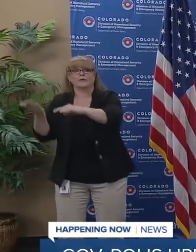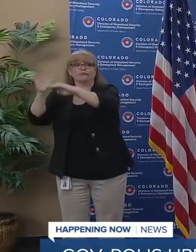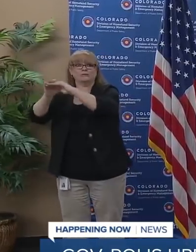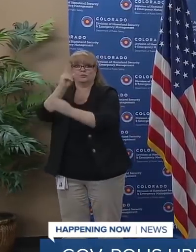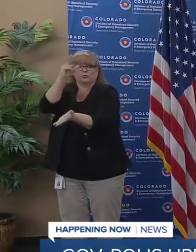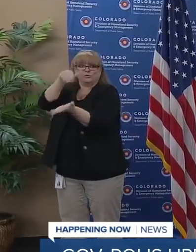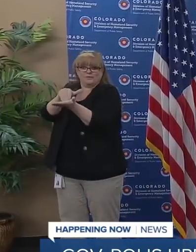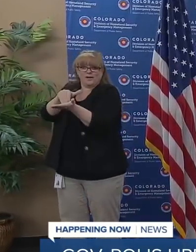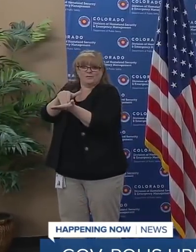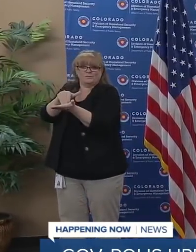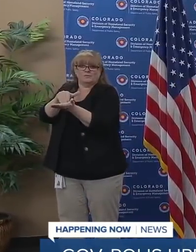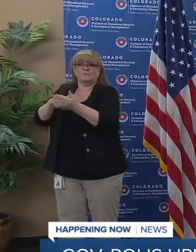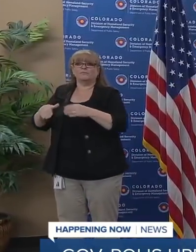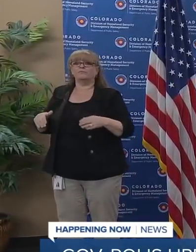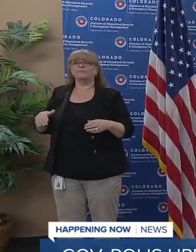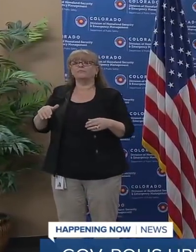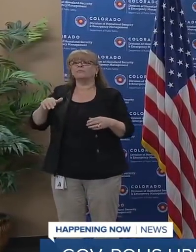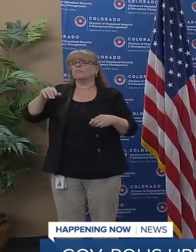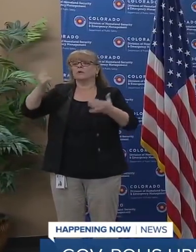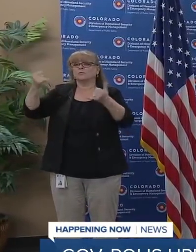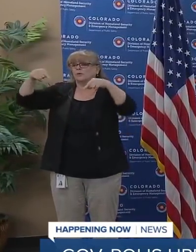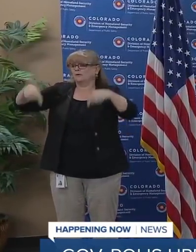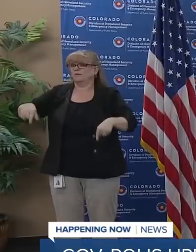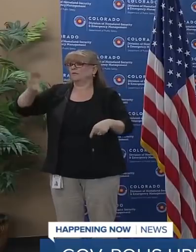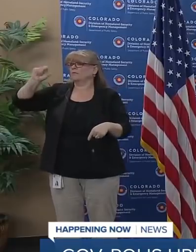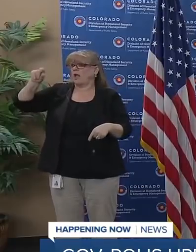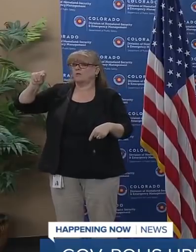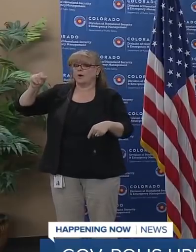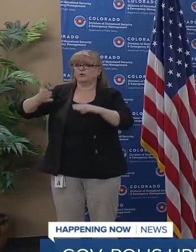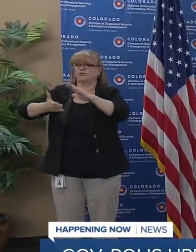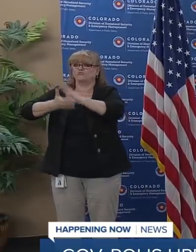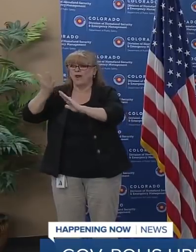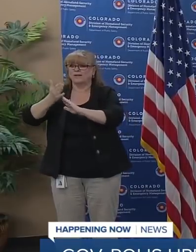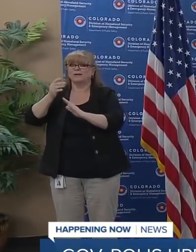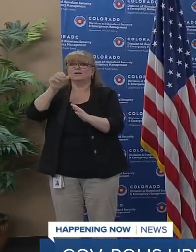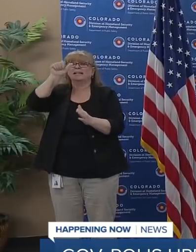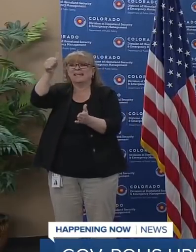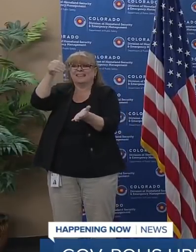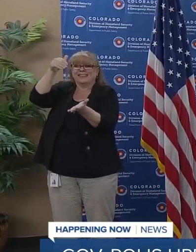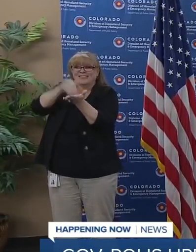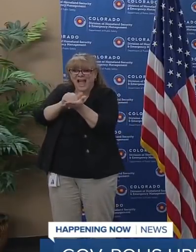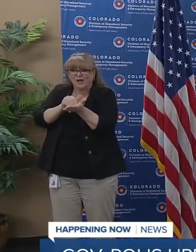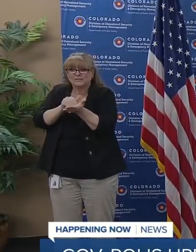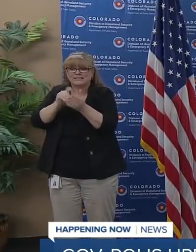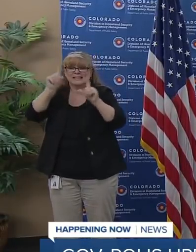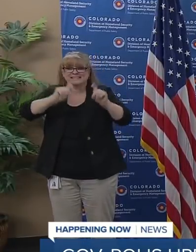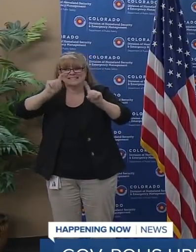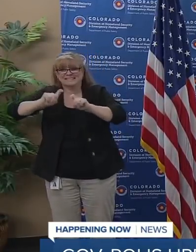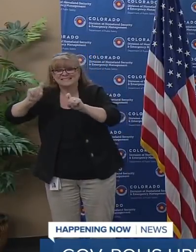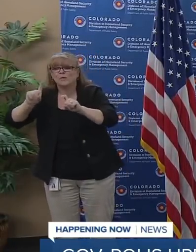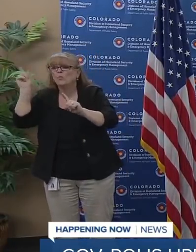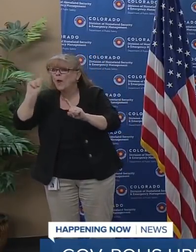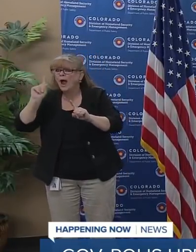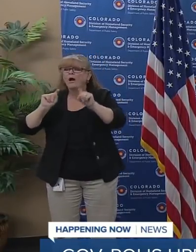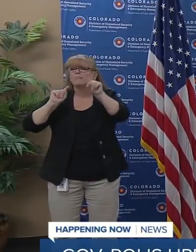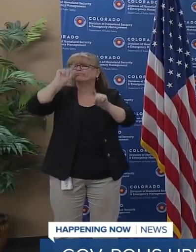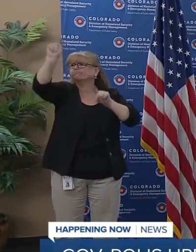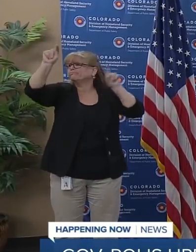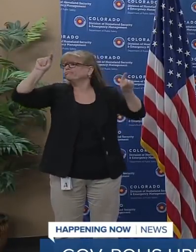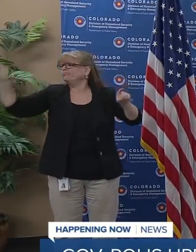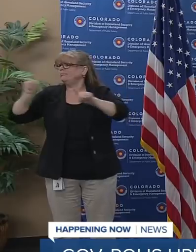in Colorado over 10,000 tests per day. And that's through our partners, Denver Health, UC Health, National Jewish Children's Hospital,